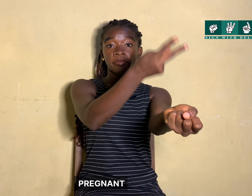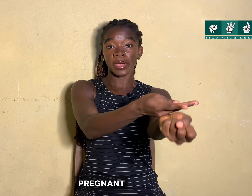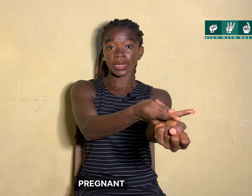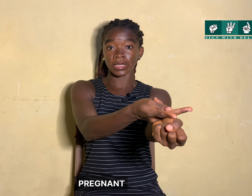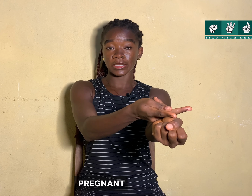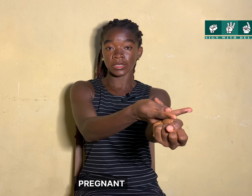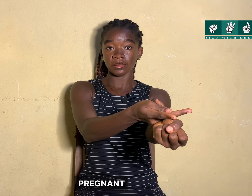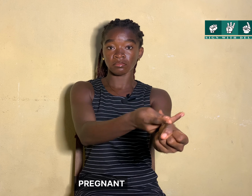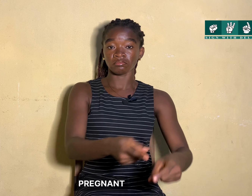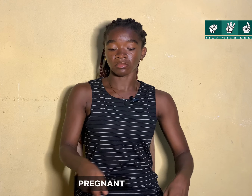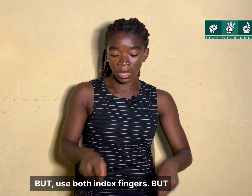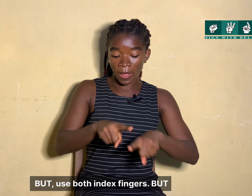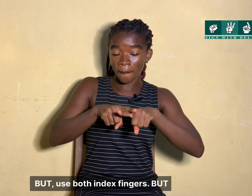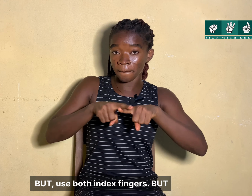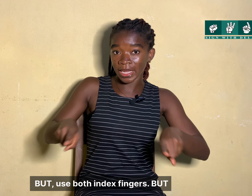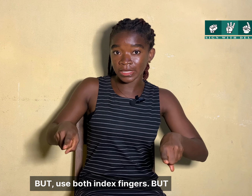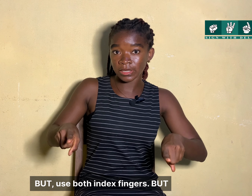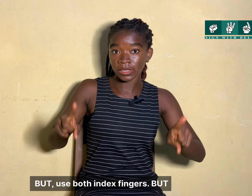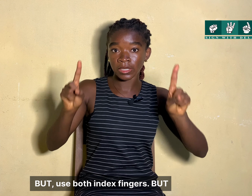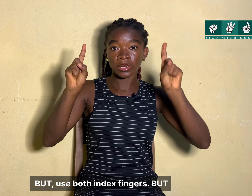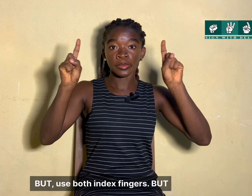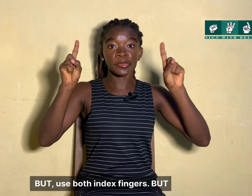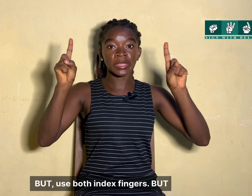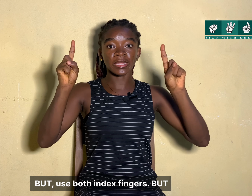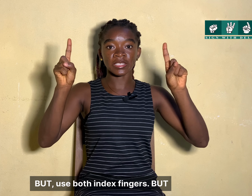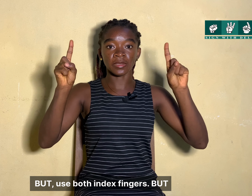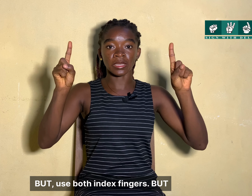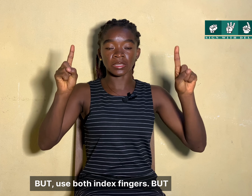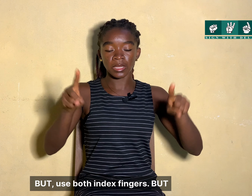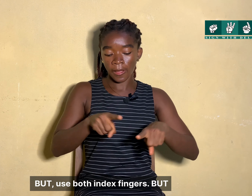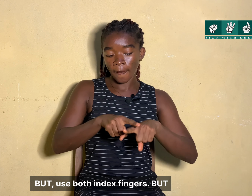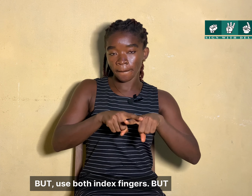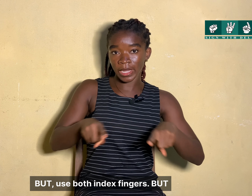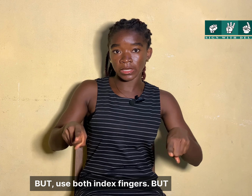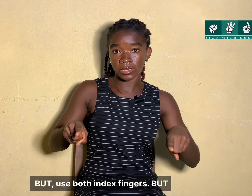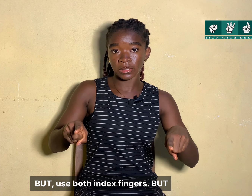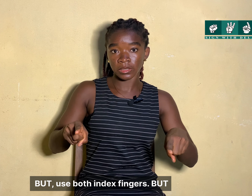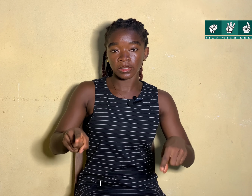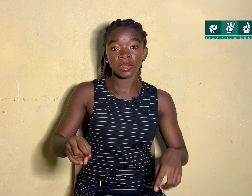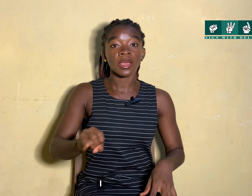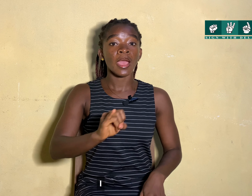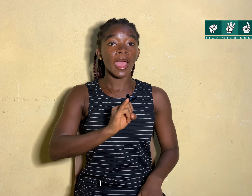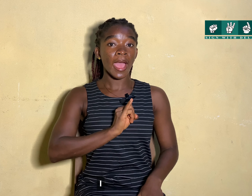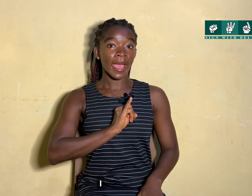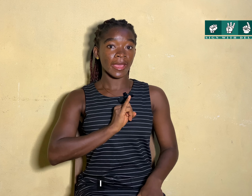Pregnant. But. Both in those fingers. But. I.